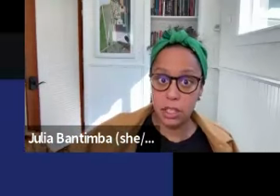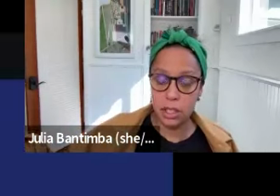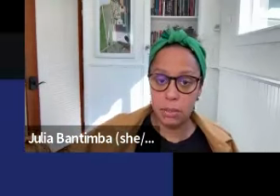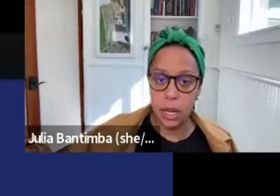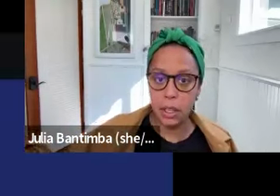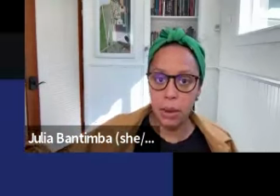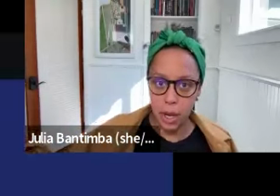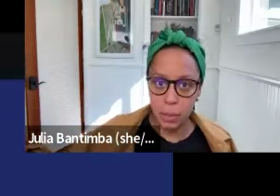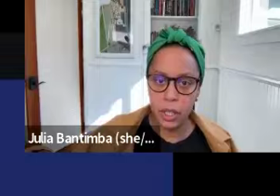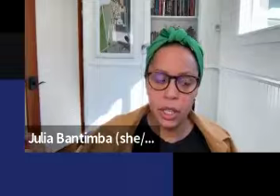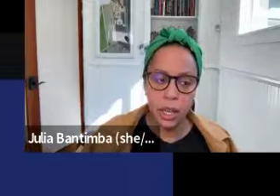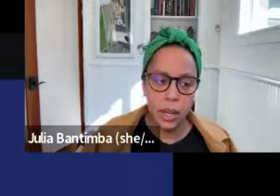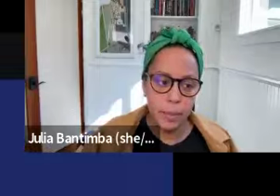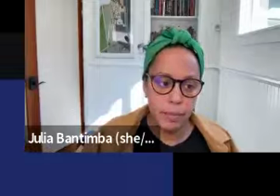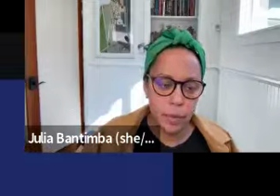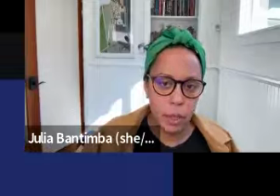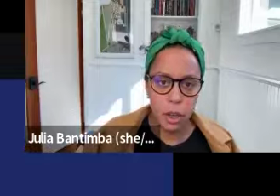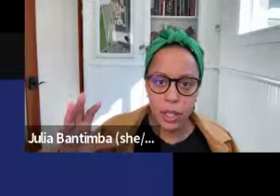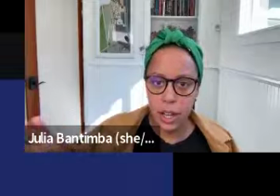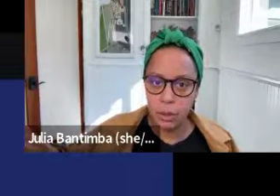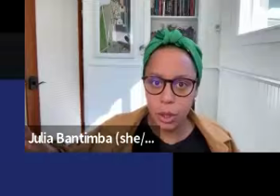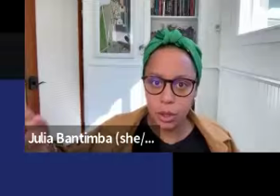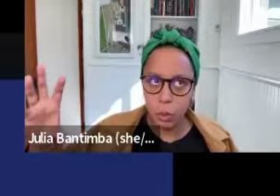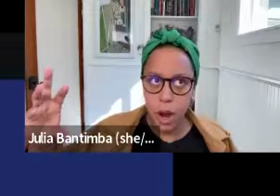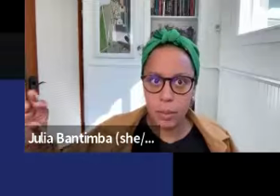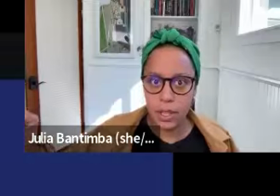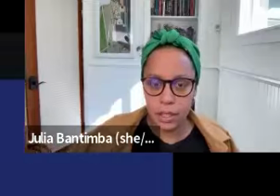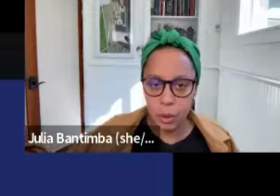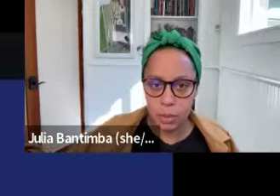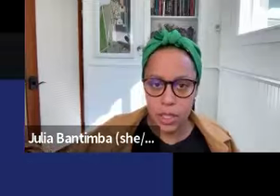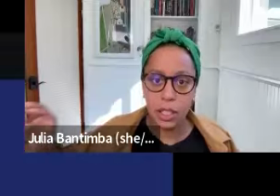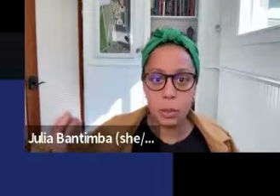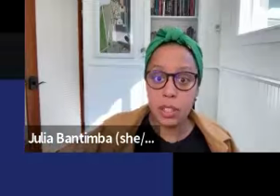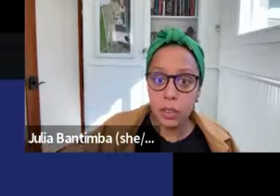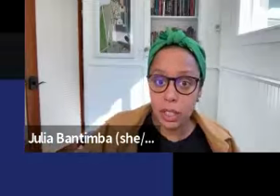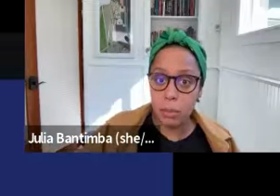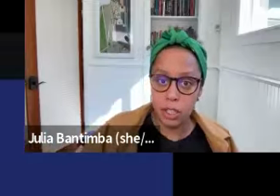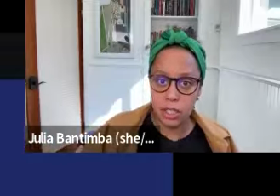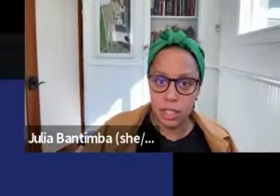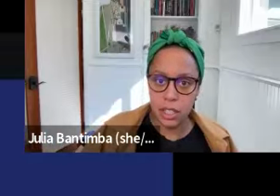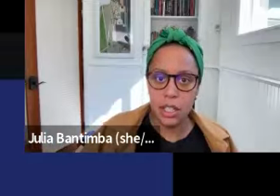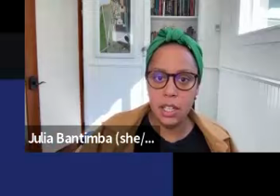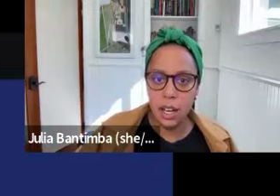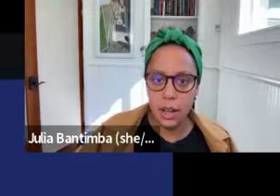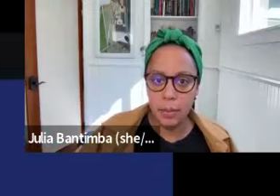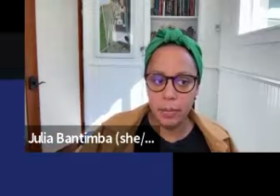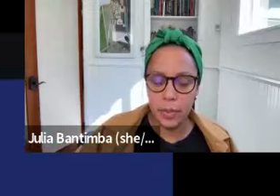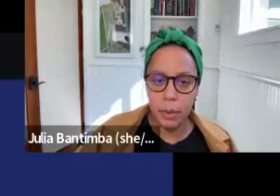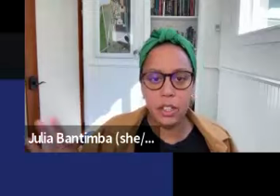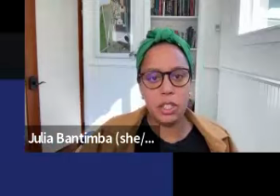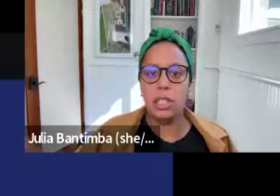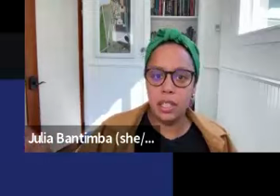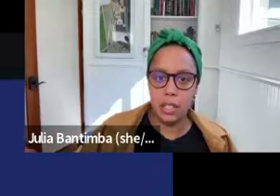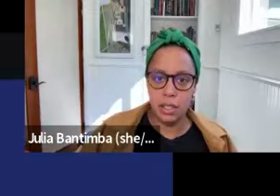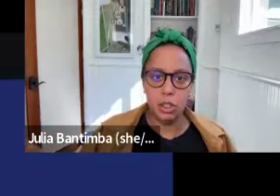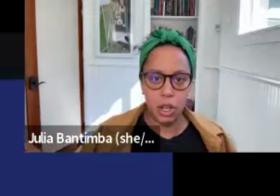those things because it might come up. But going down the road of why am I seeing what I'm seeing, specifically in part C,